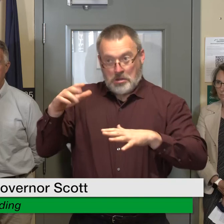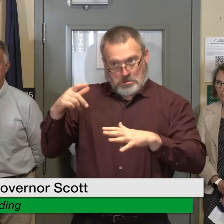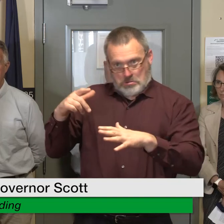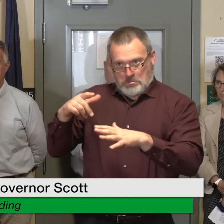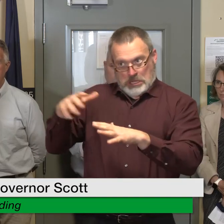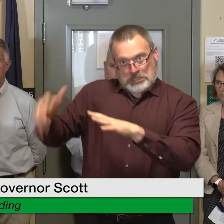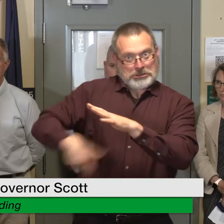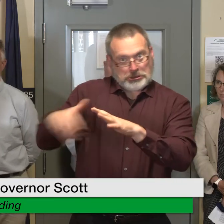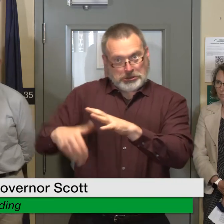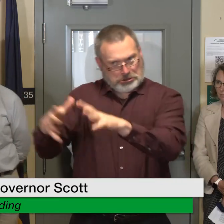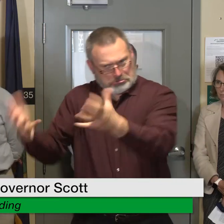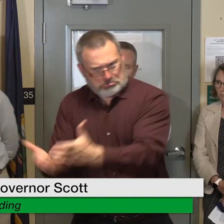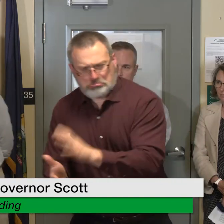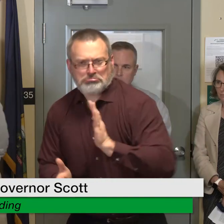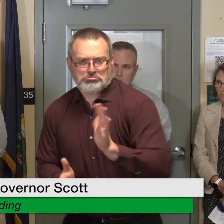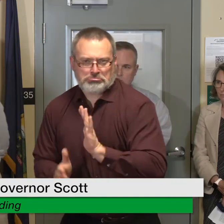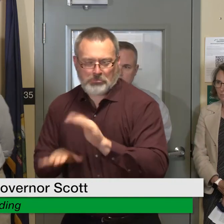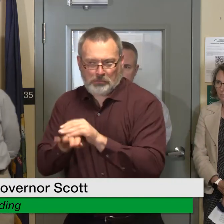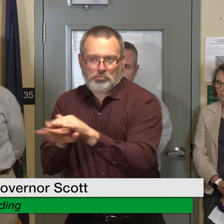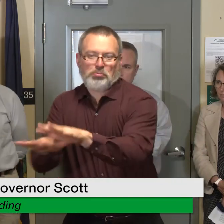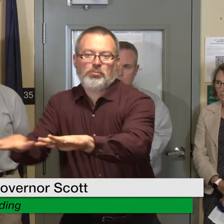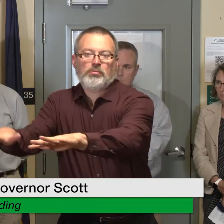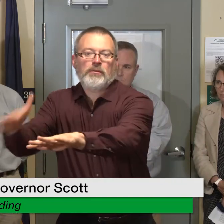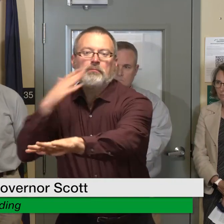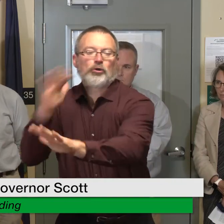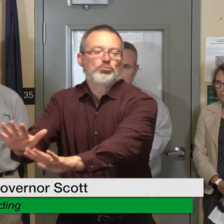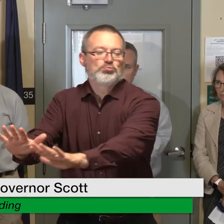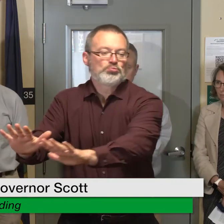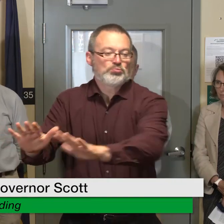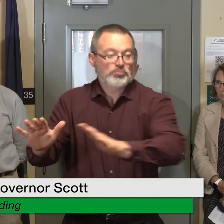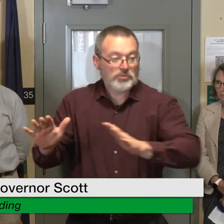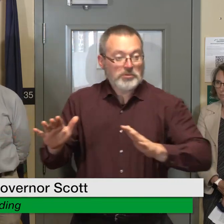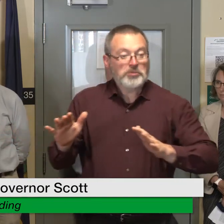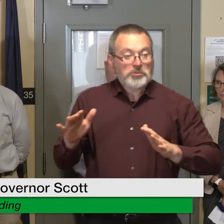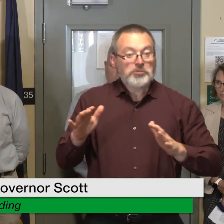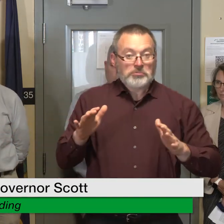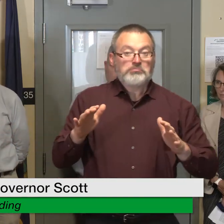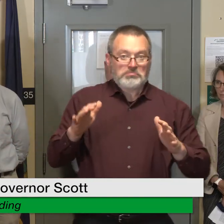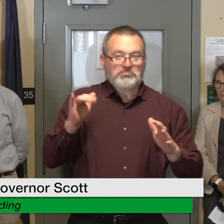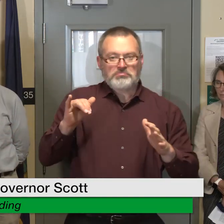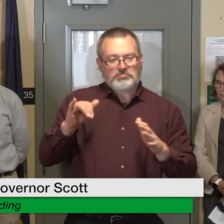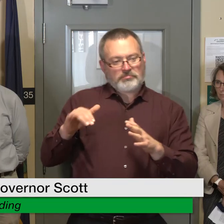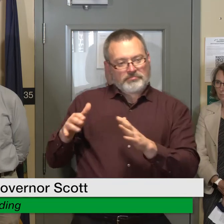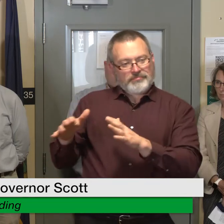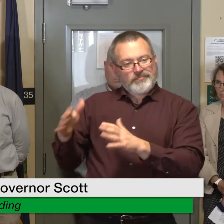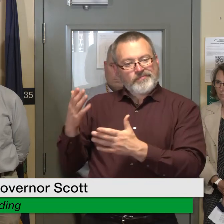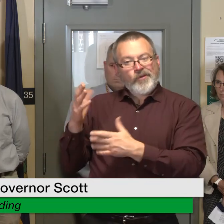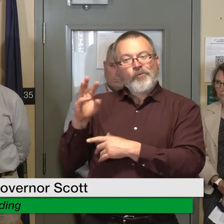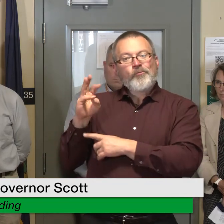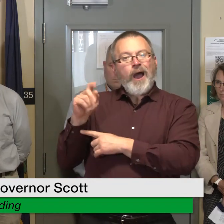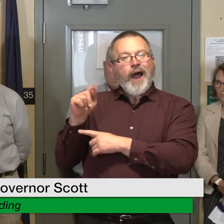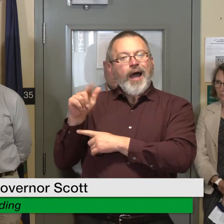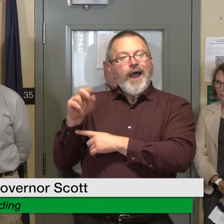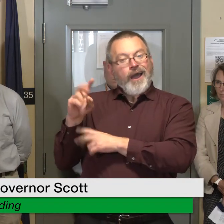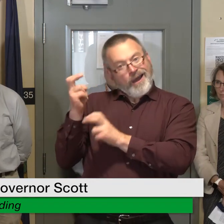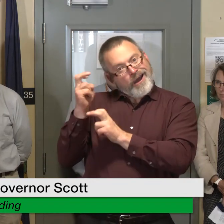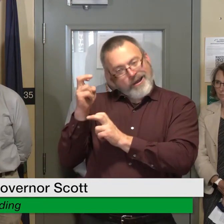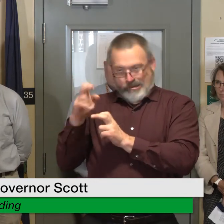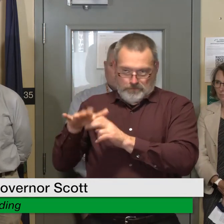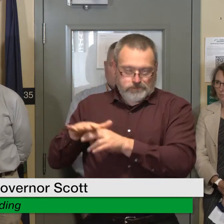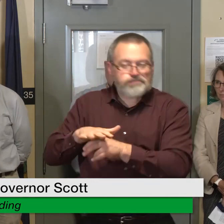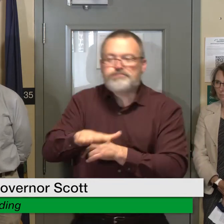spaces for rivers to spill out onto their floodplains, it will allow floodwaters to slow down, drop sediment and